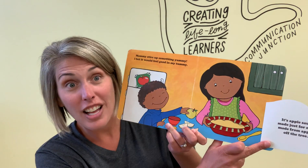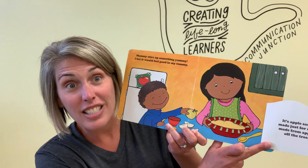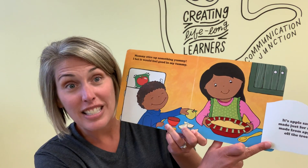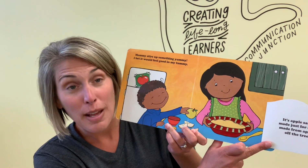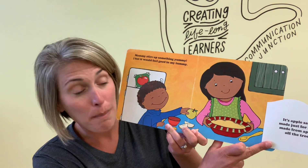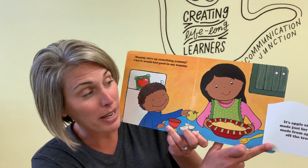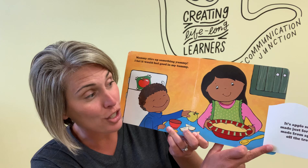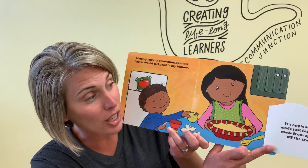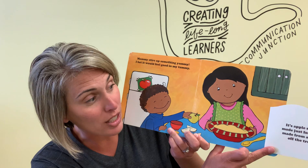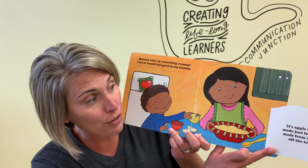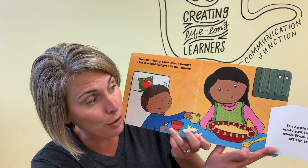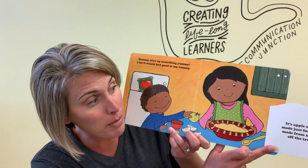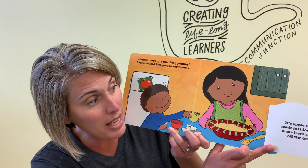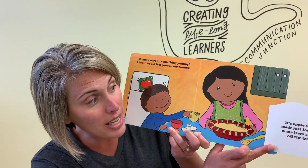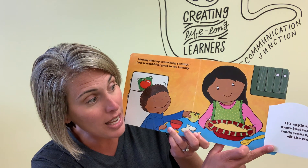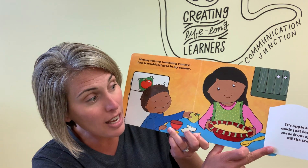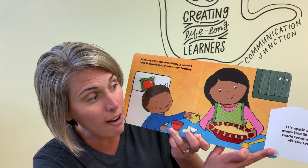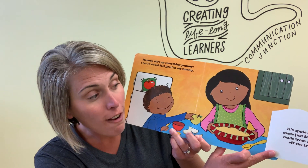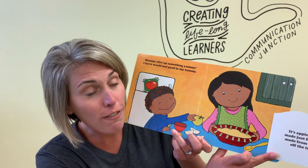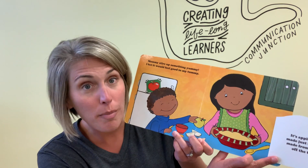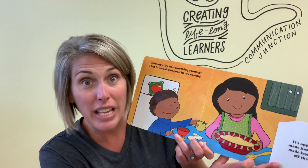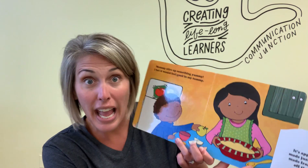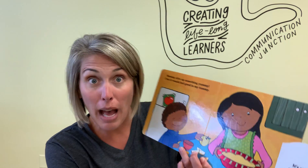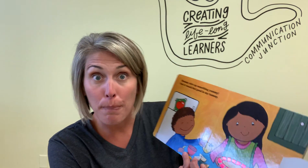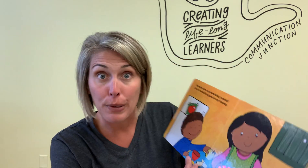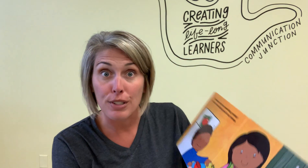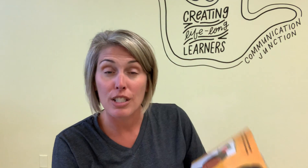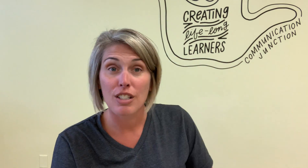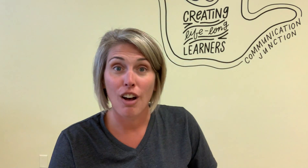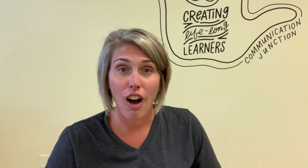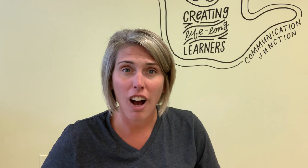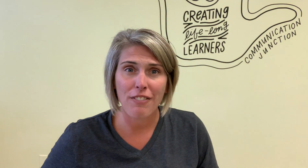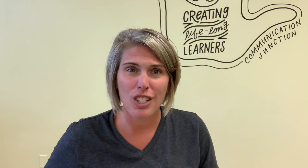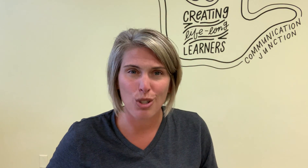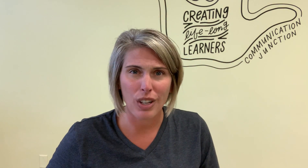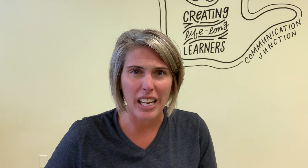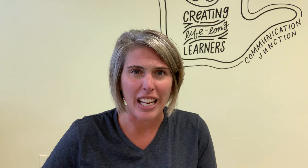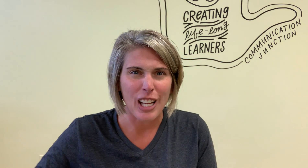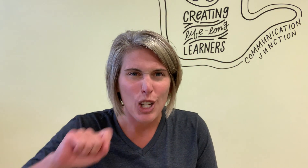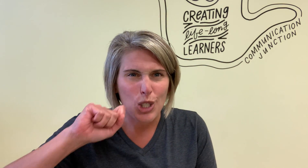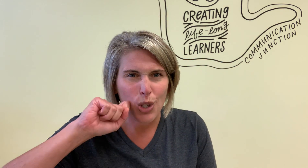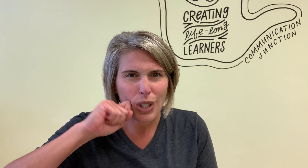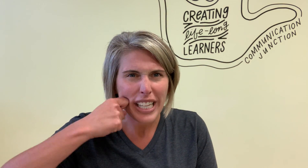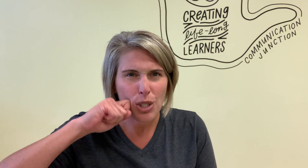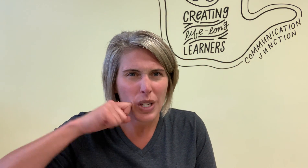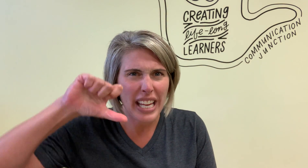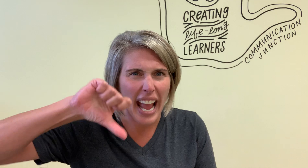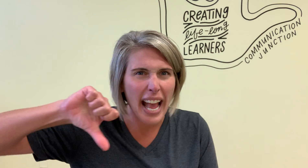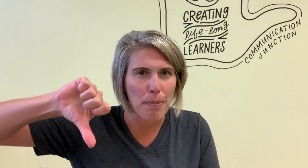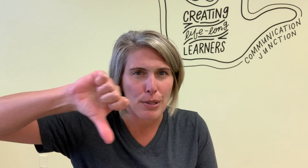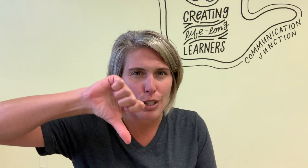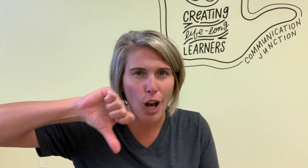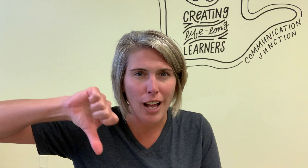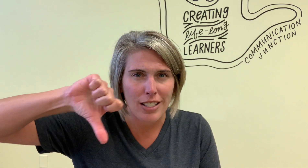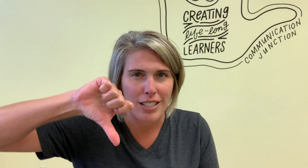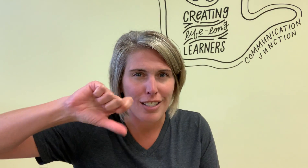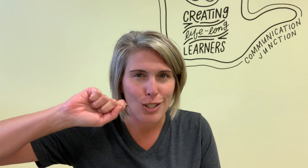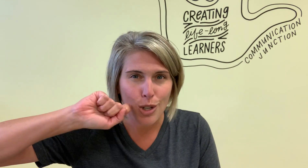applesauce made just for me from the apples off the tree. Do you like to eat applesauce? Do you